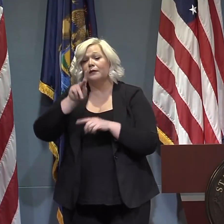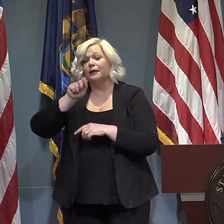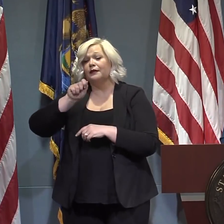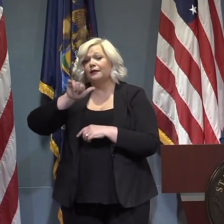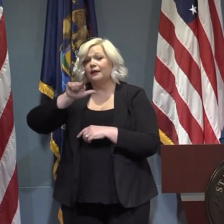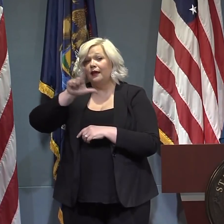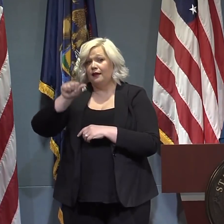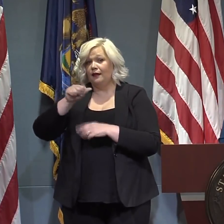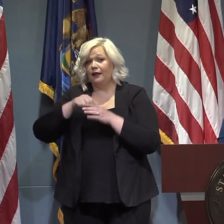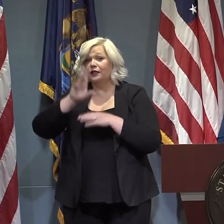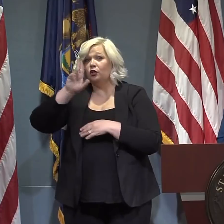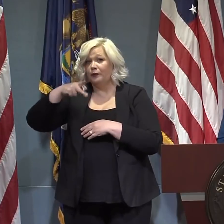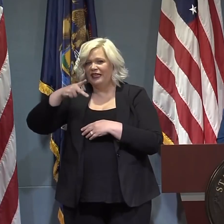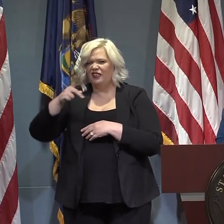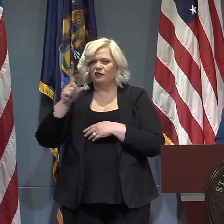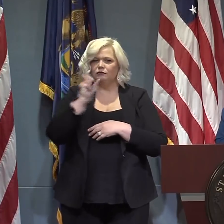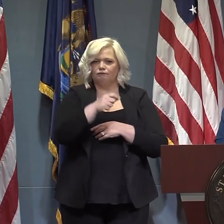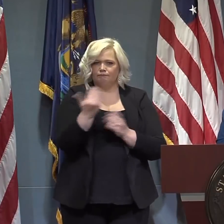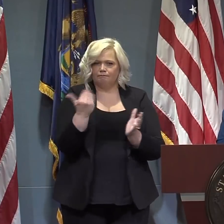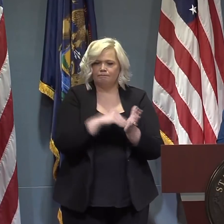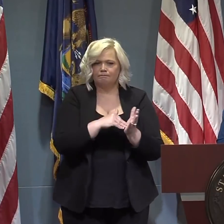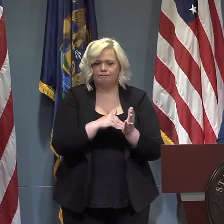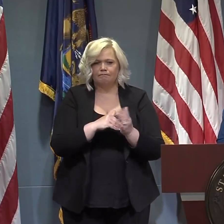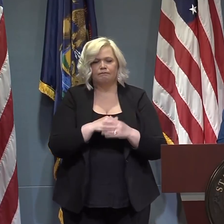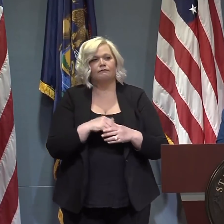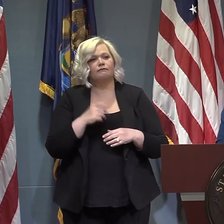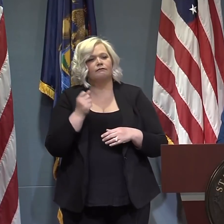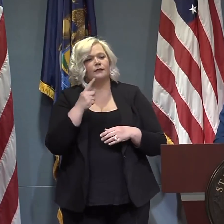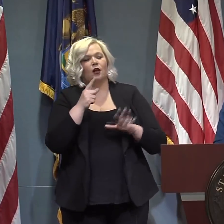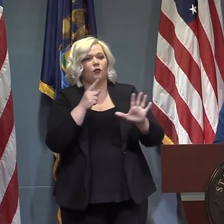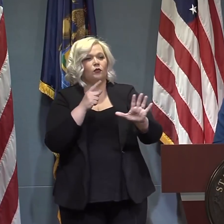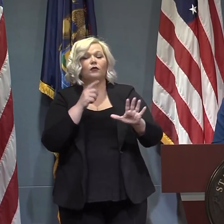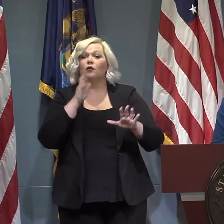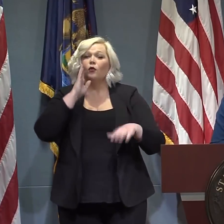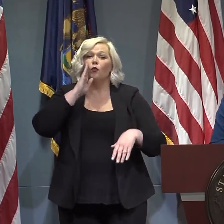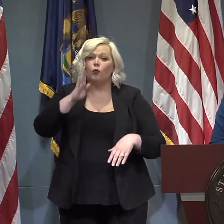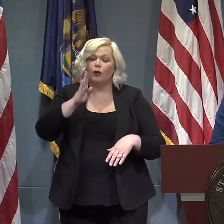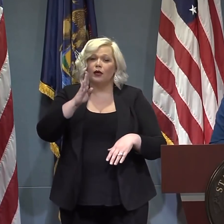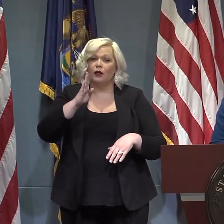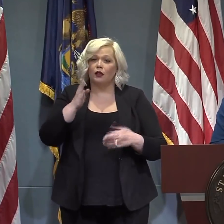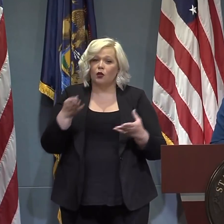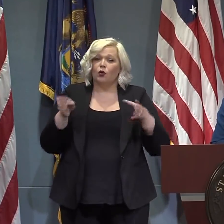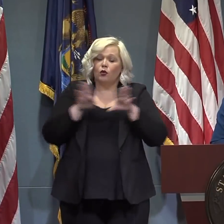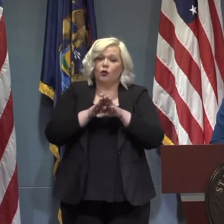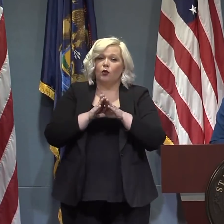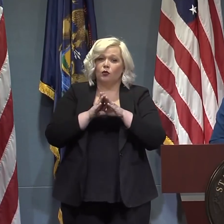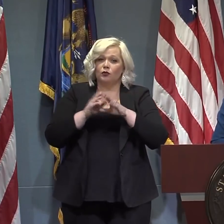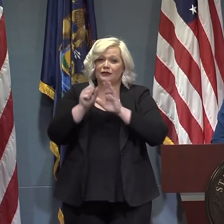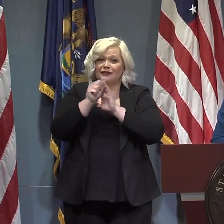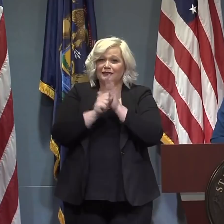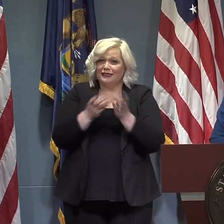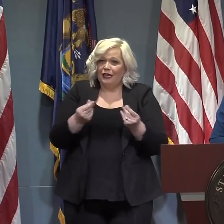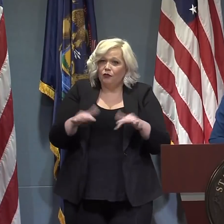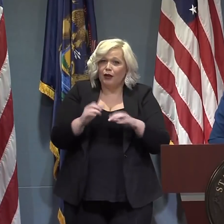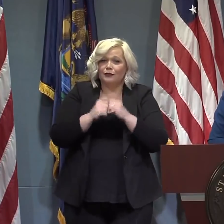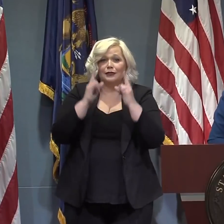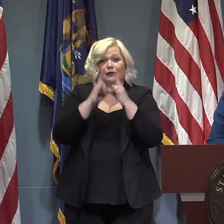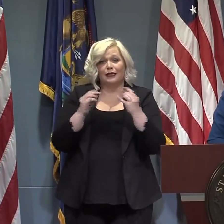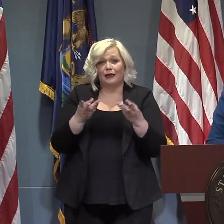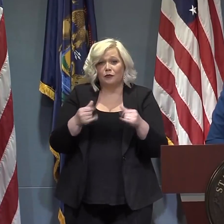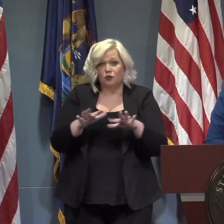Upper Peninsula. Are you going to close down state parks and campgrounds as it gets warmer